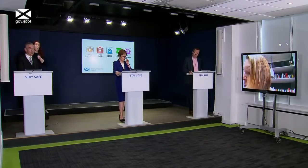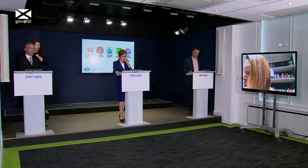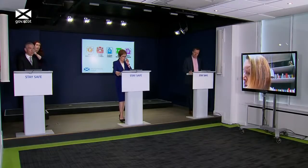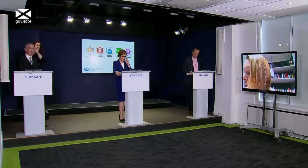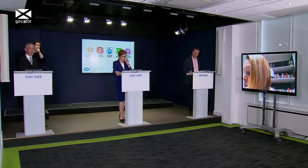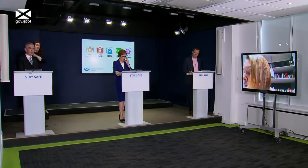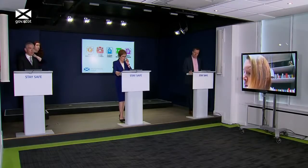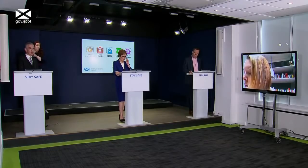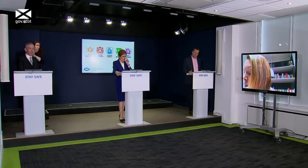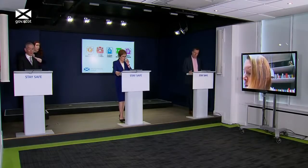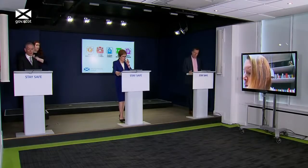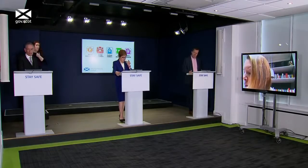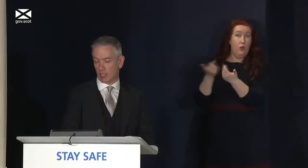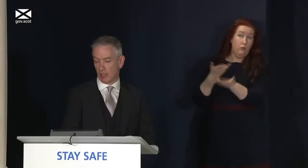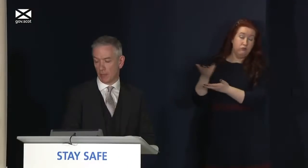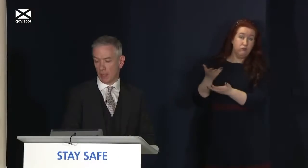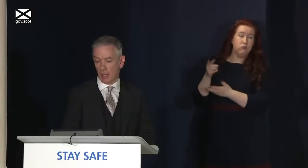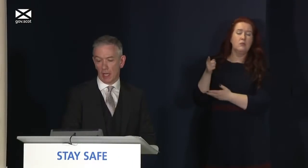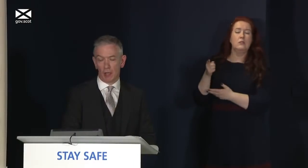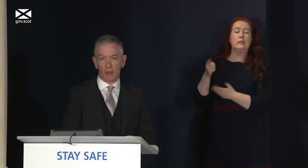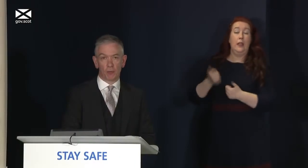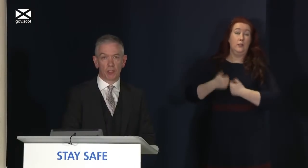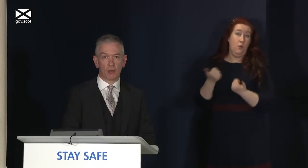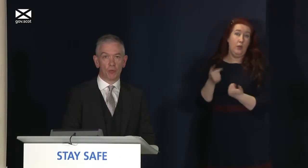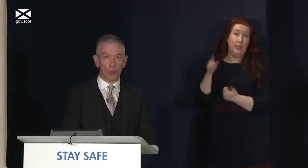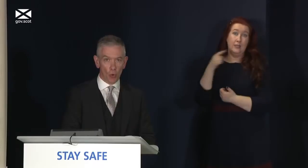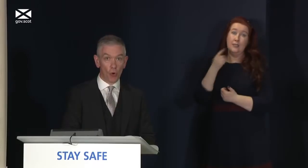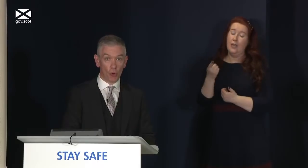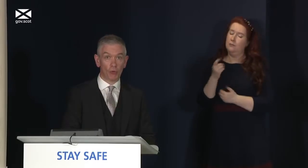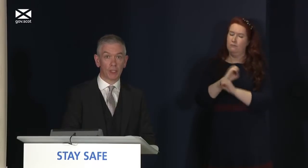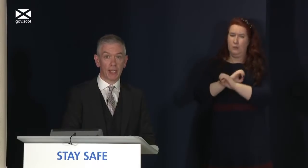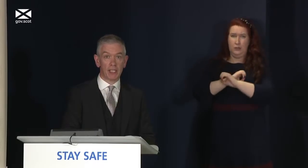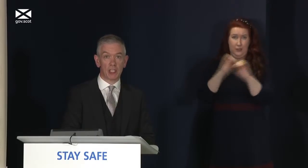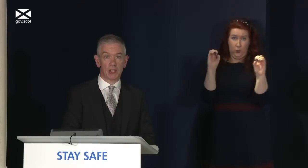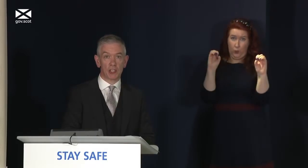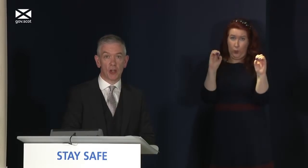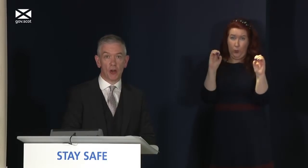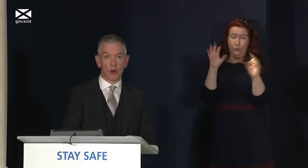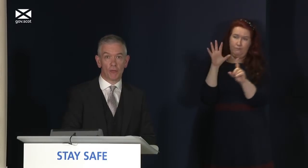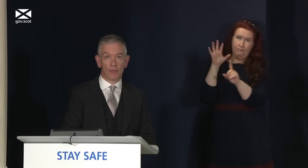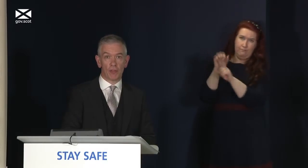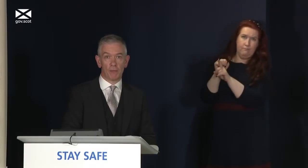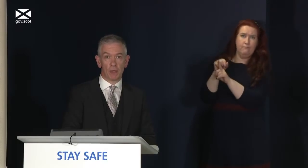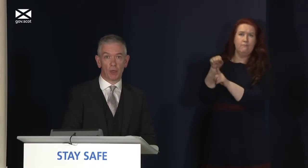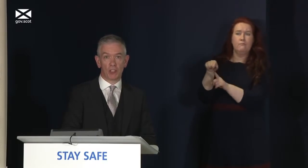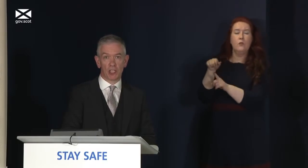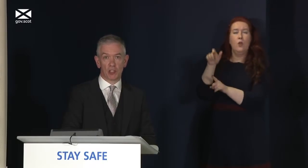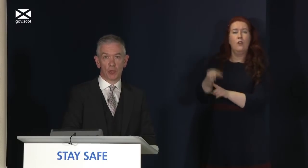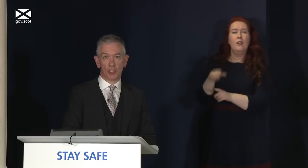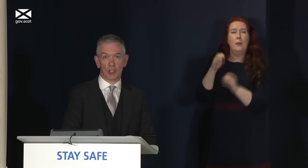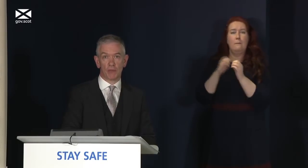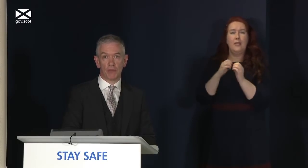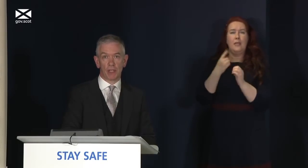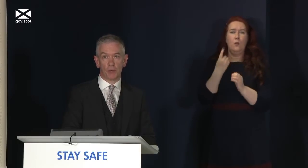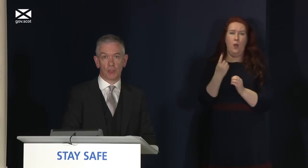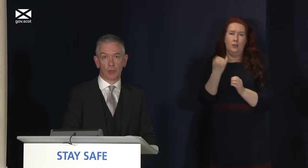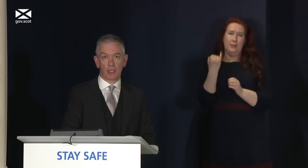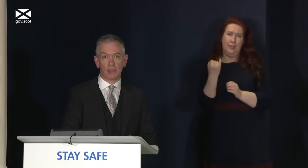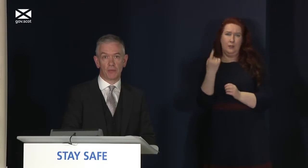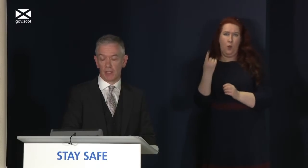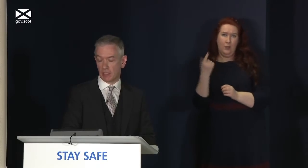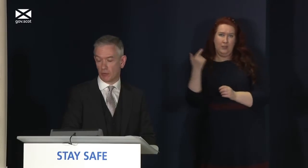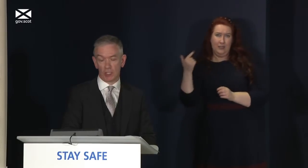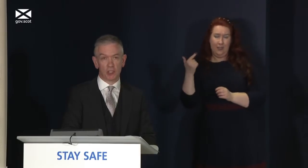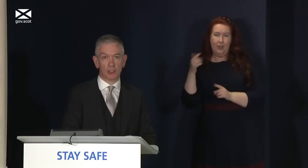only just this morning, and as of that time, there were still no cases of the B1617 variant which